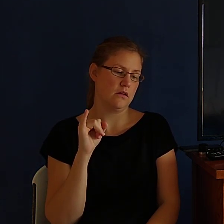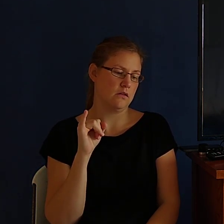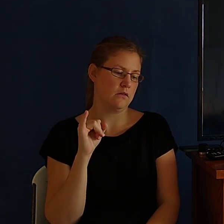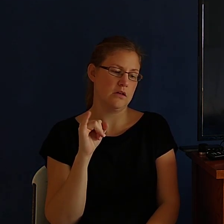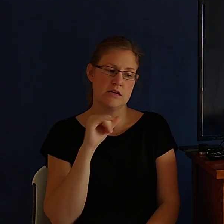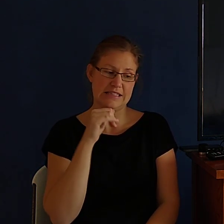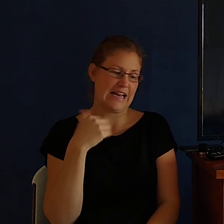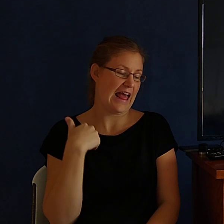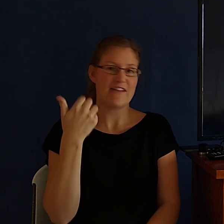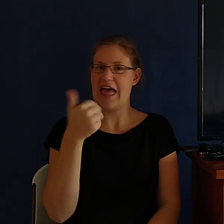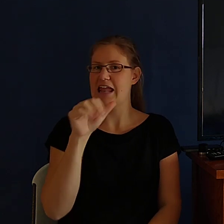incident edges.